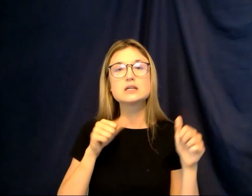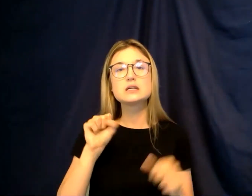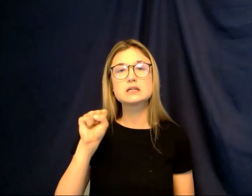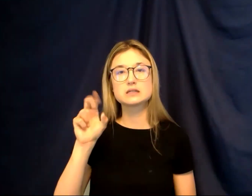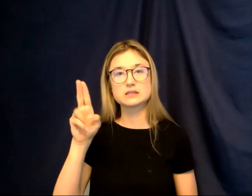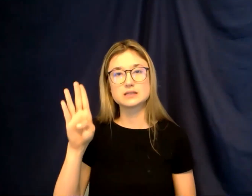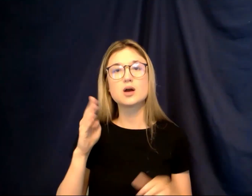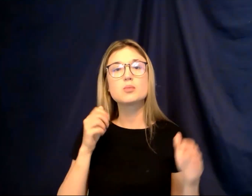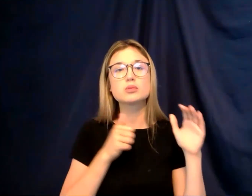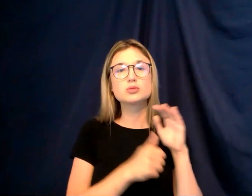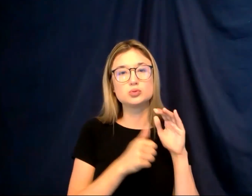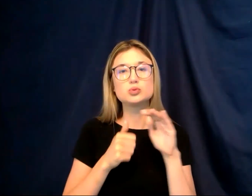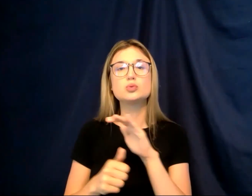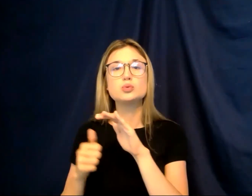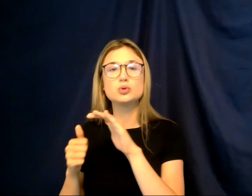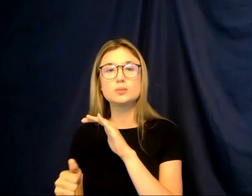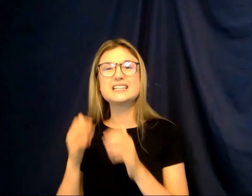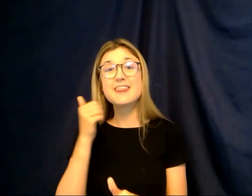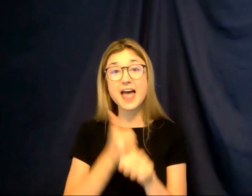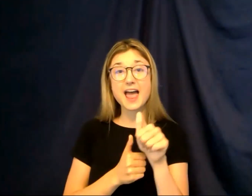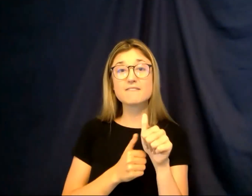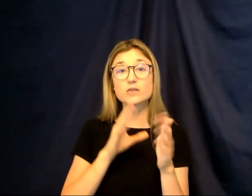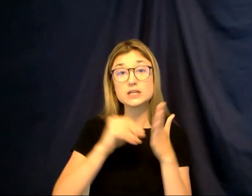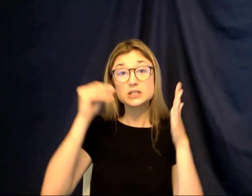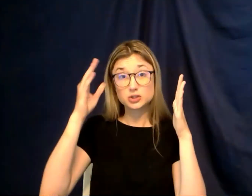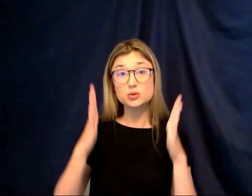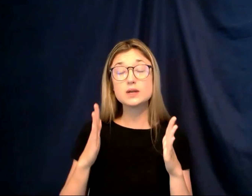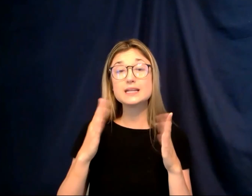at subgroups and cohorts when selecting parents. Thank you.